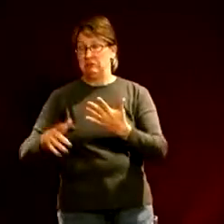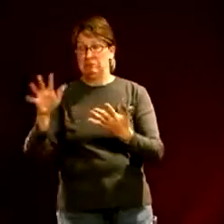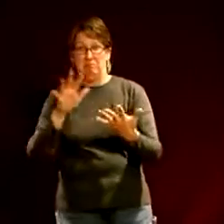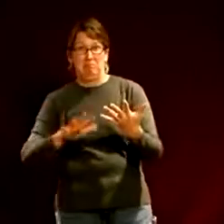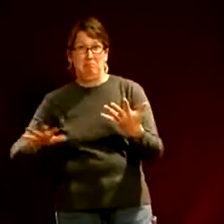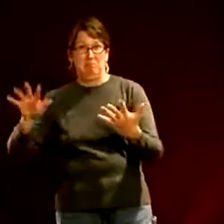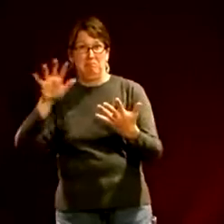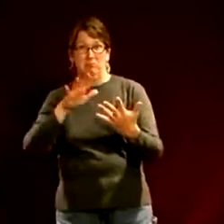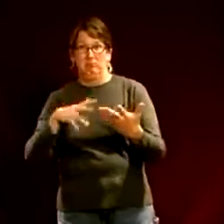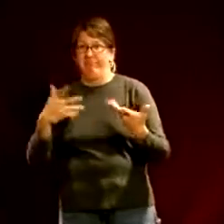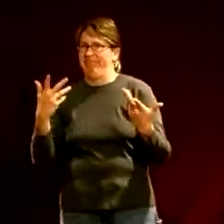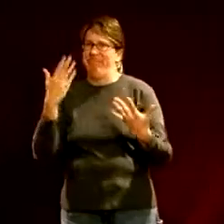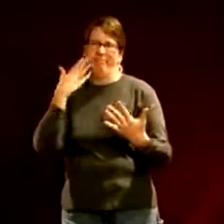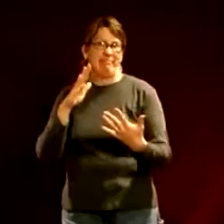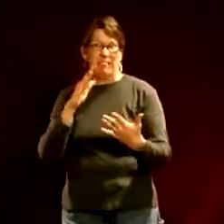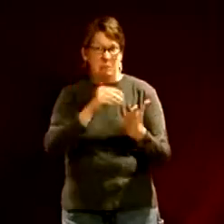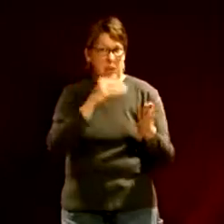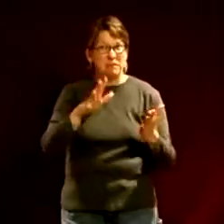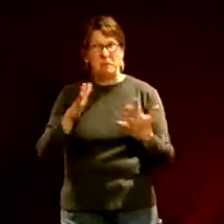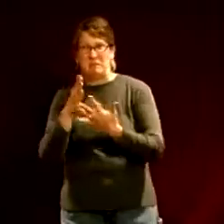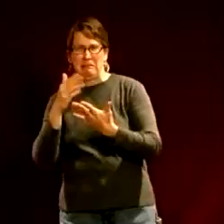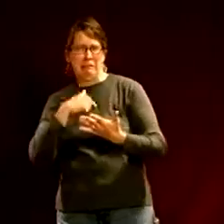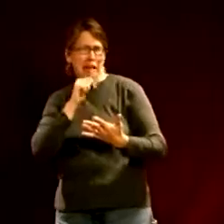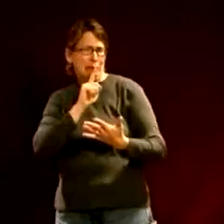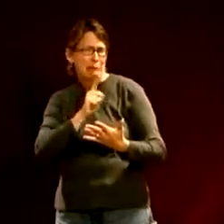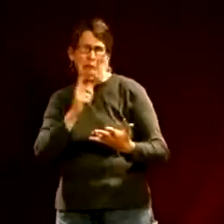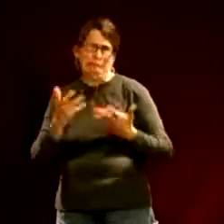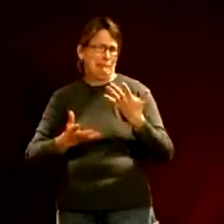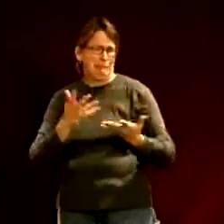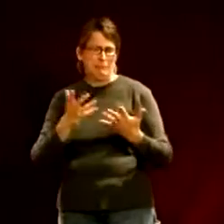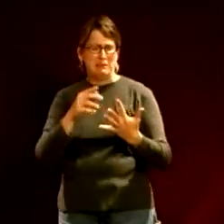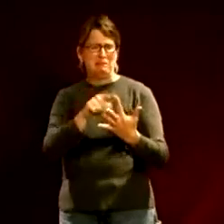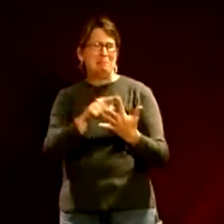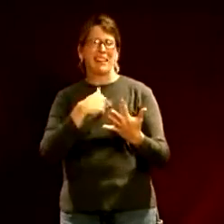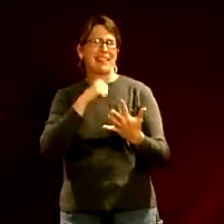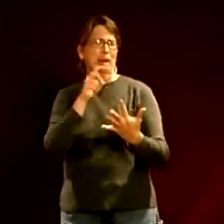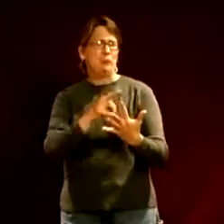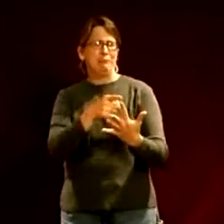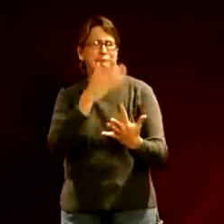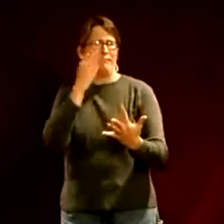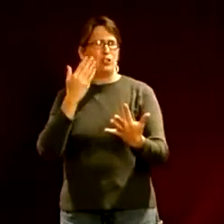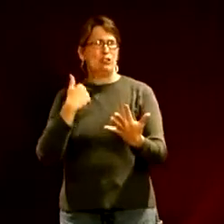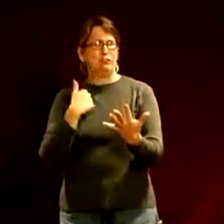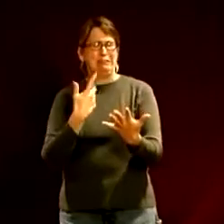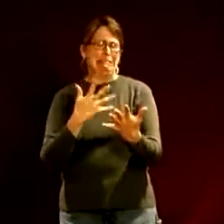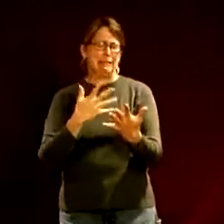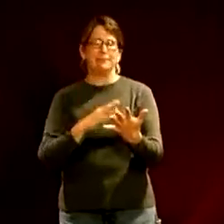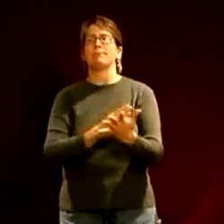bounce right back. But the cost for that is fairly expensive. Well, I'm not exactly sure. I've never purchased